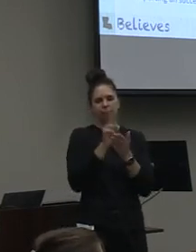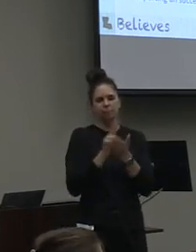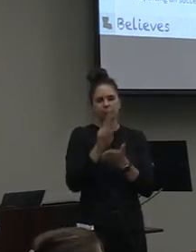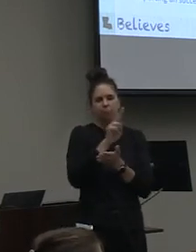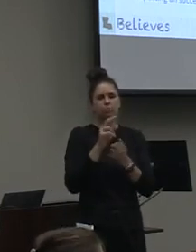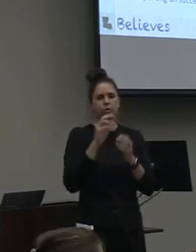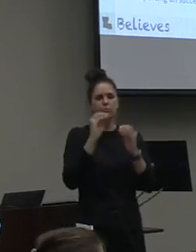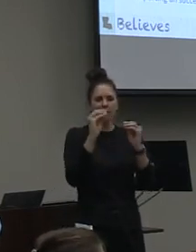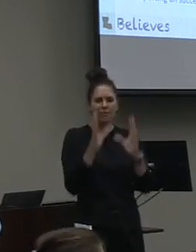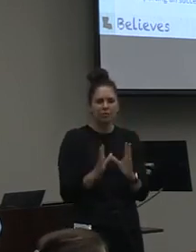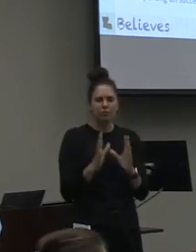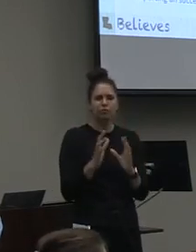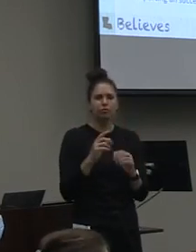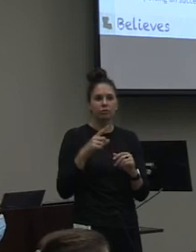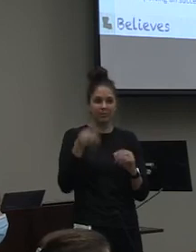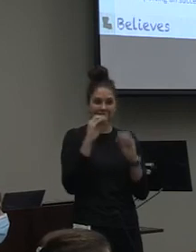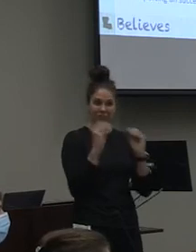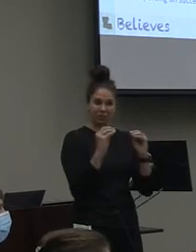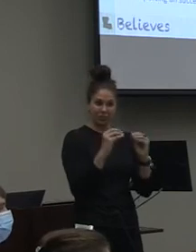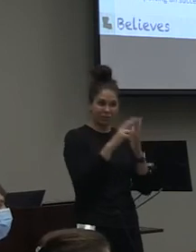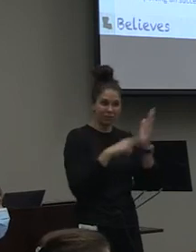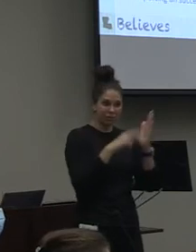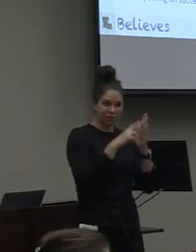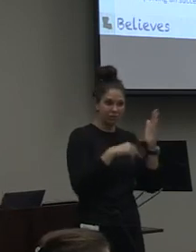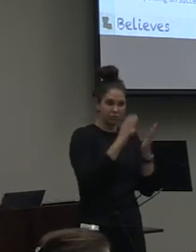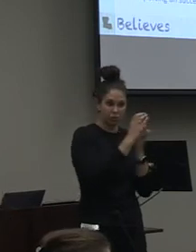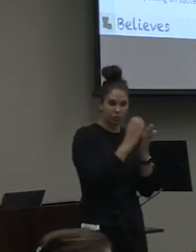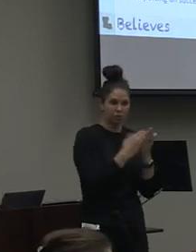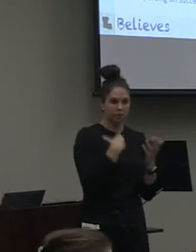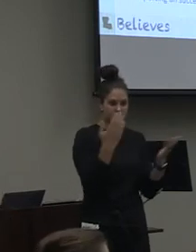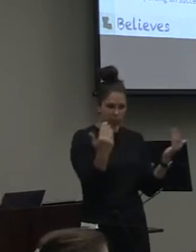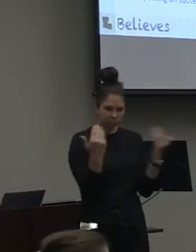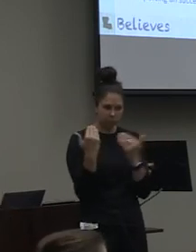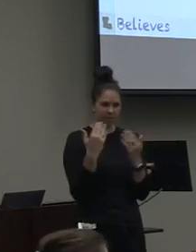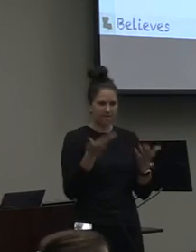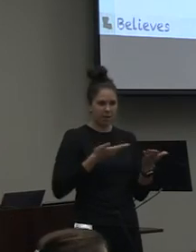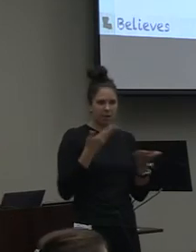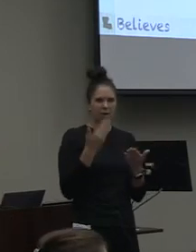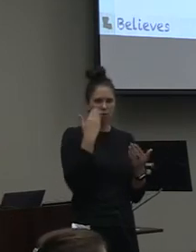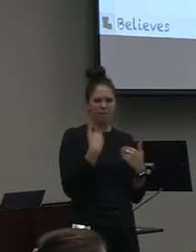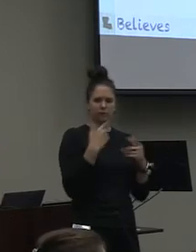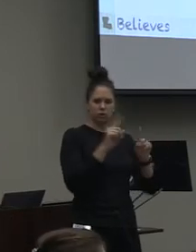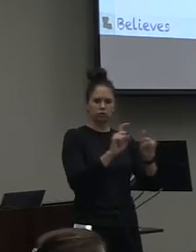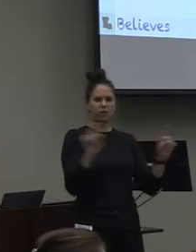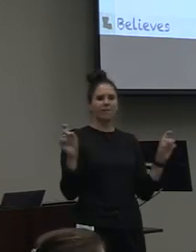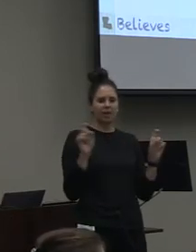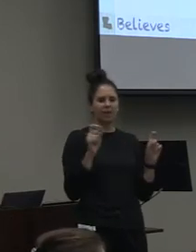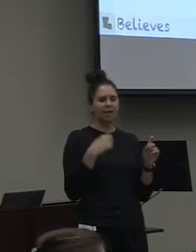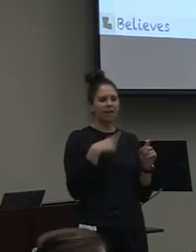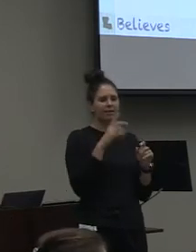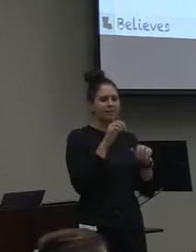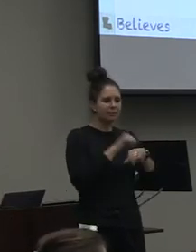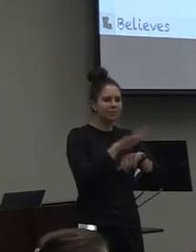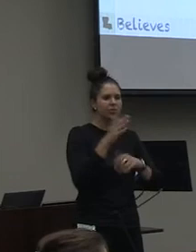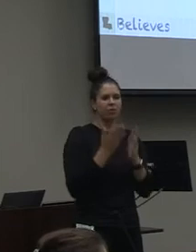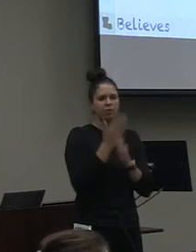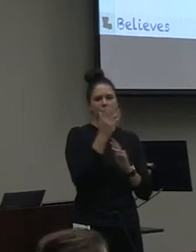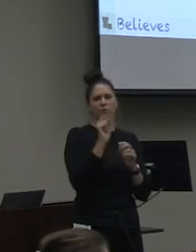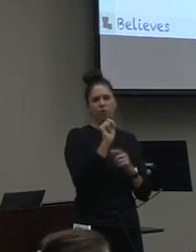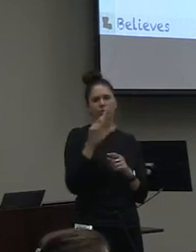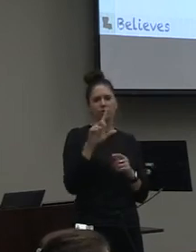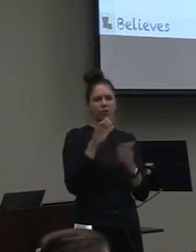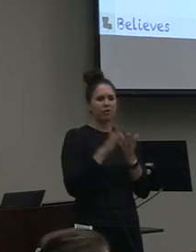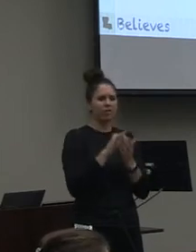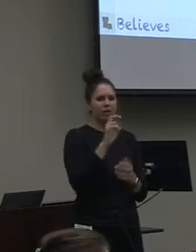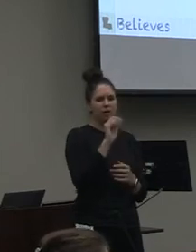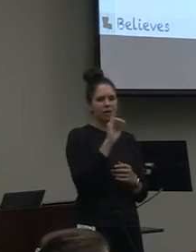professors who are teaching the literacy courses. And so I know there's currently a survey out that was released through the newsletter that